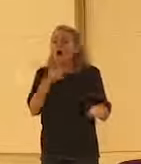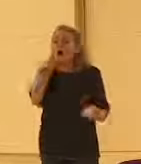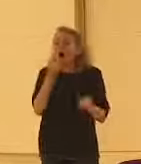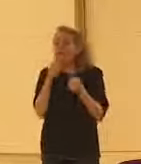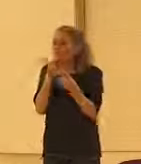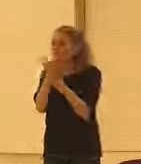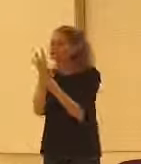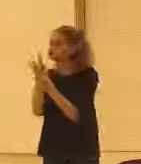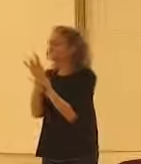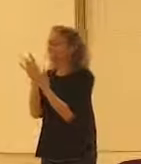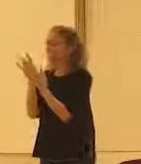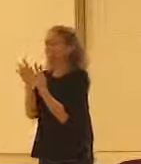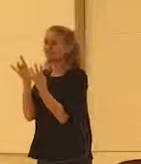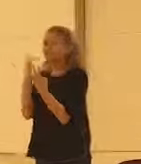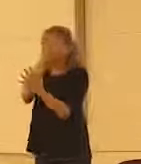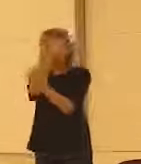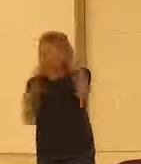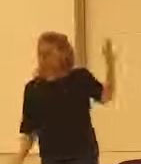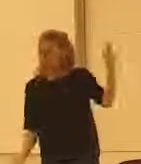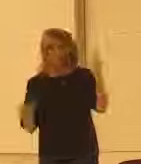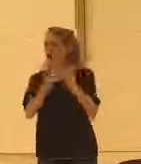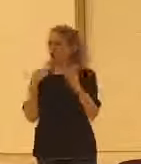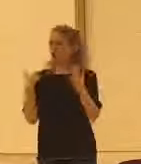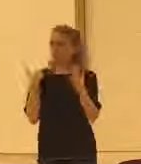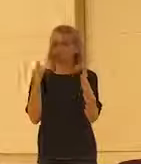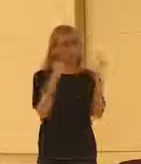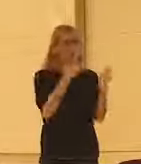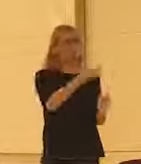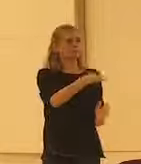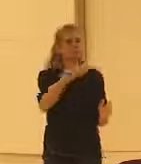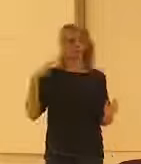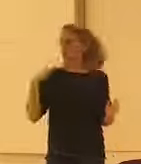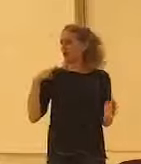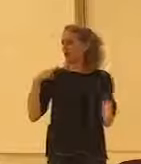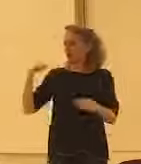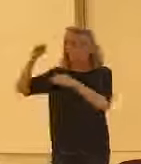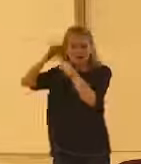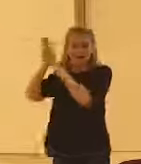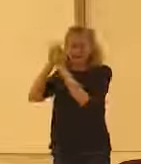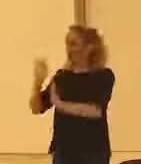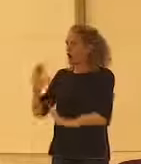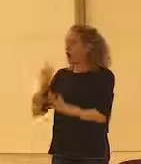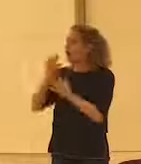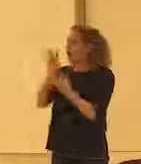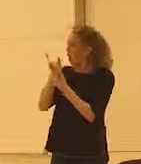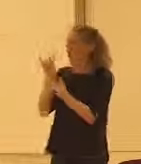then what do we do? There's options, a range of options, not just the medical